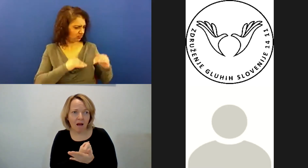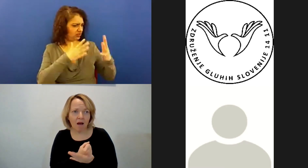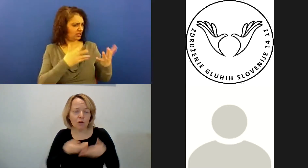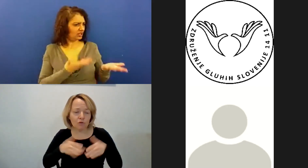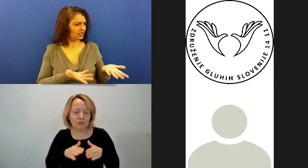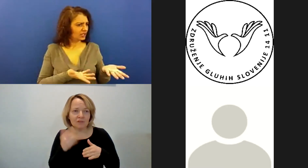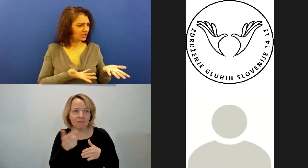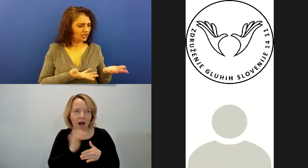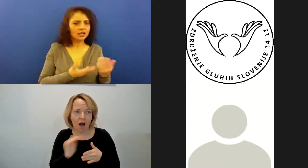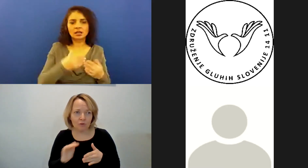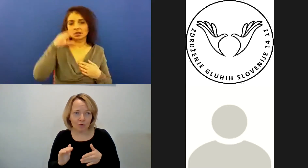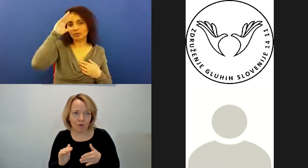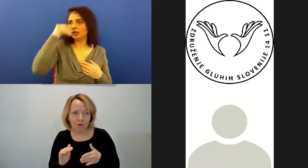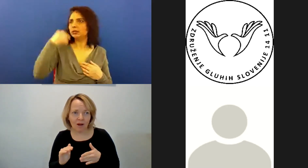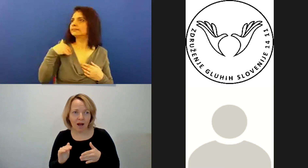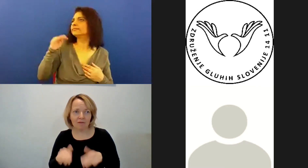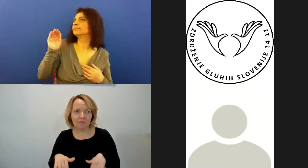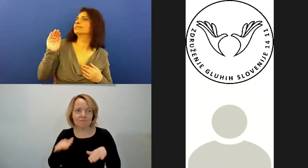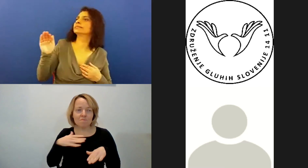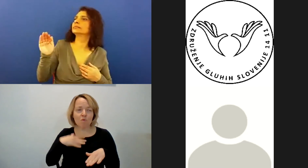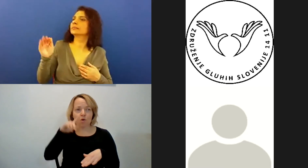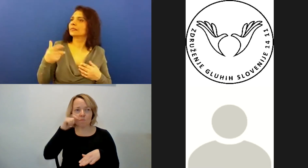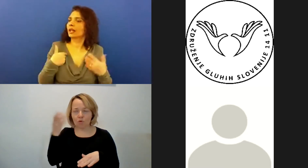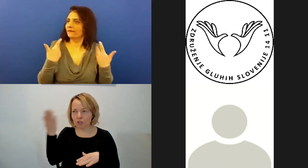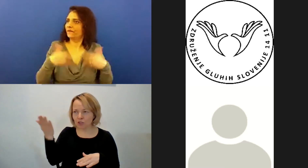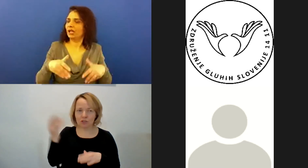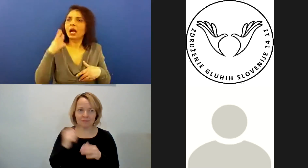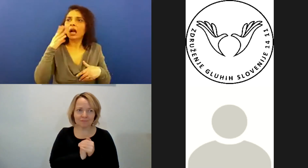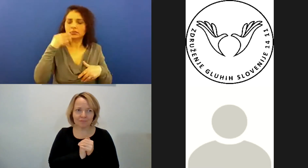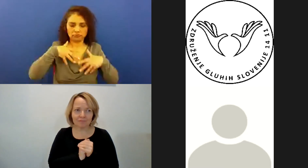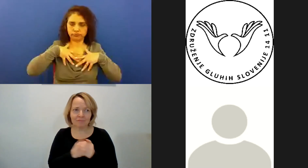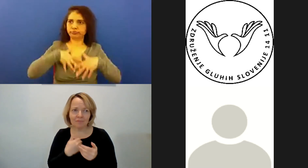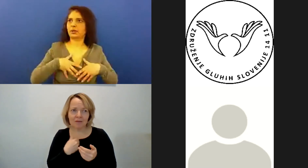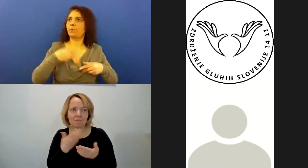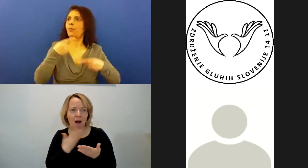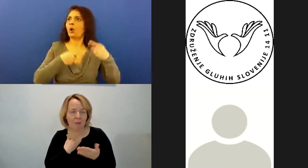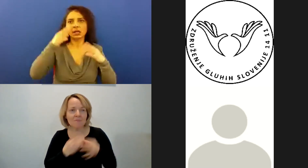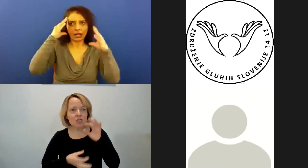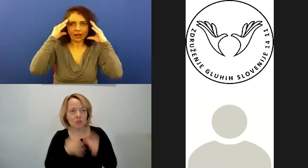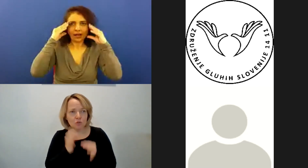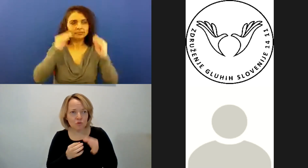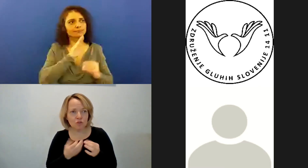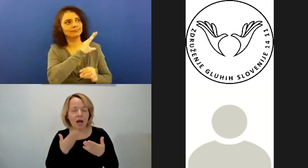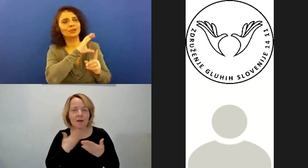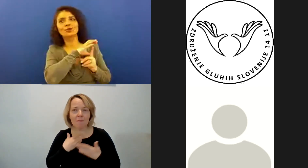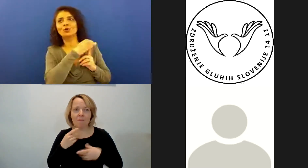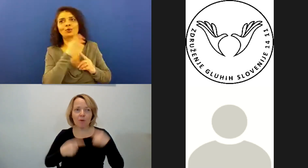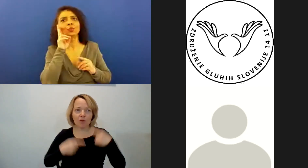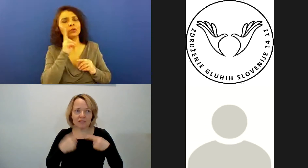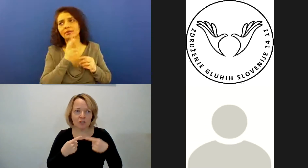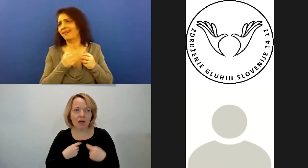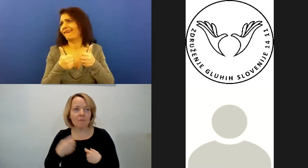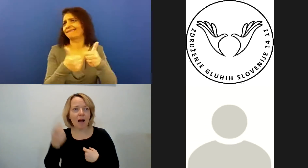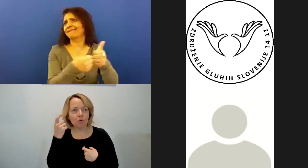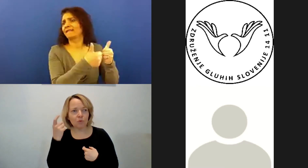knowledge? I have two children, they're starting to grow up. So I asked my husband, what do I do